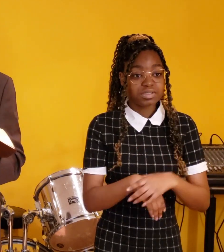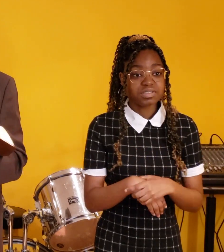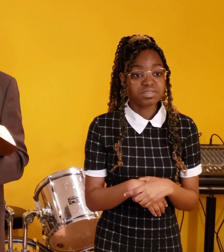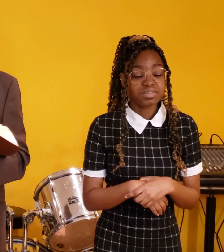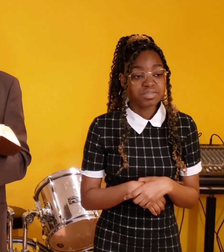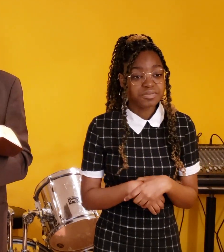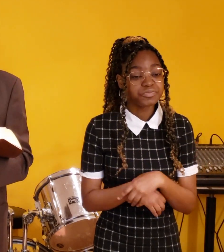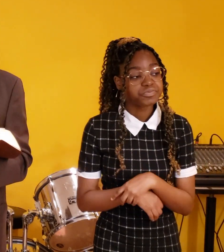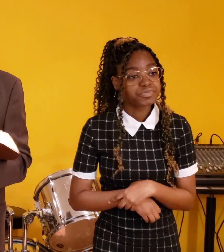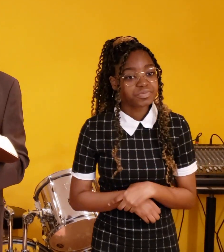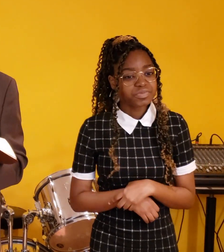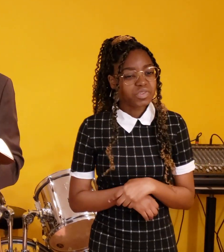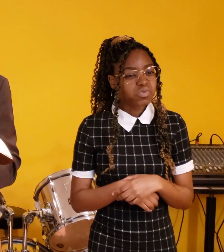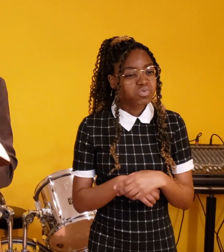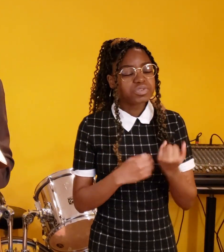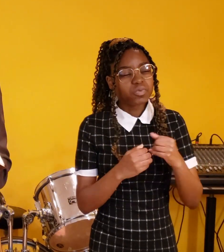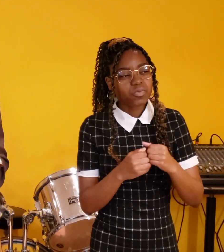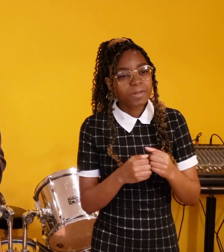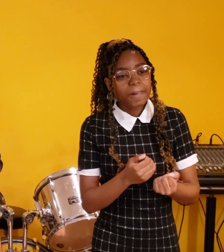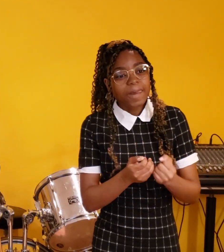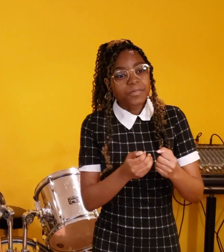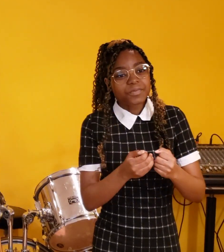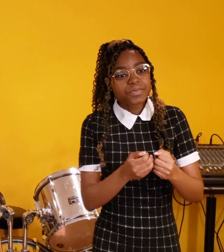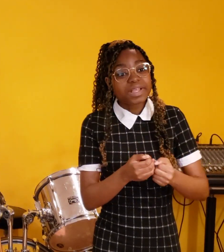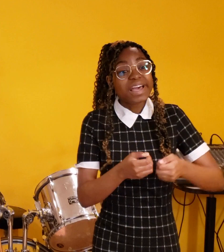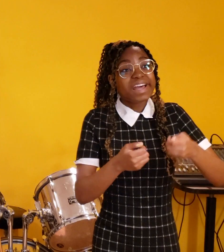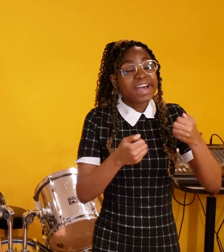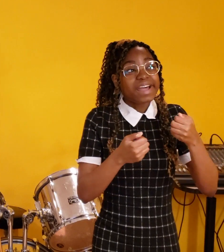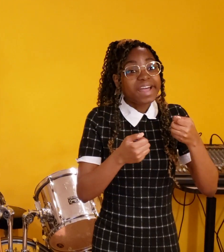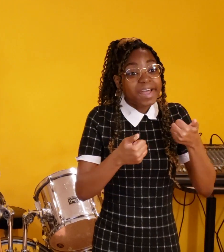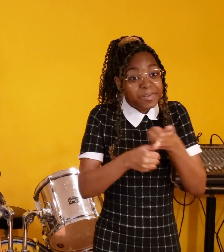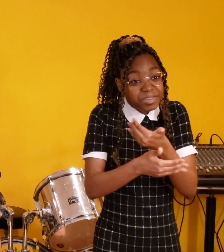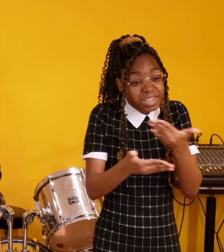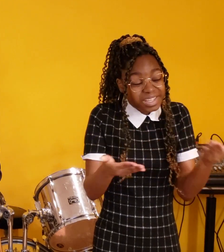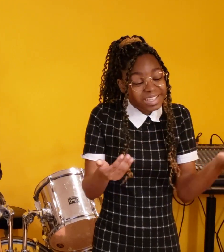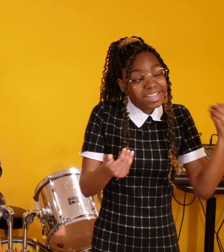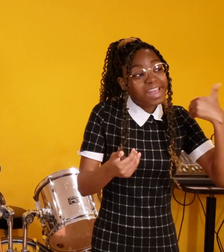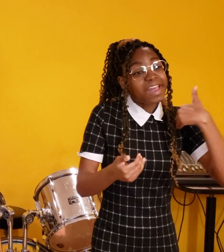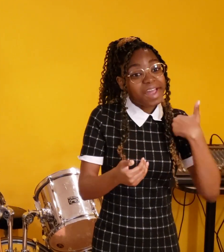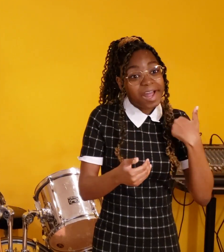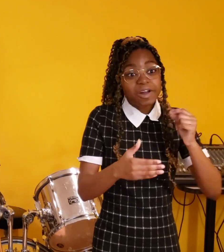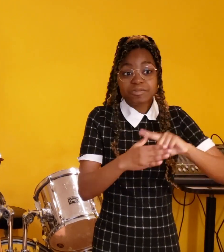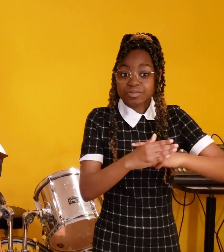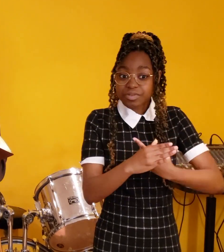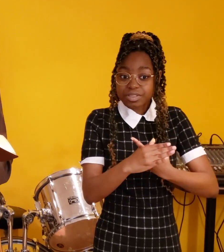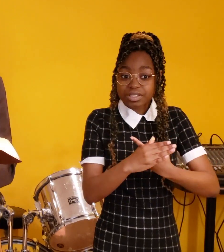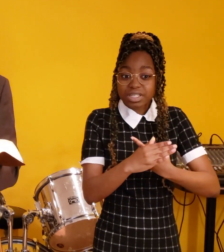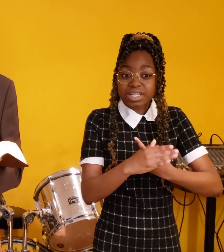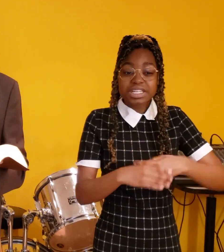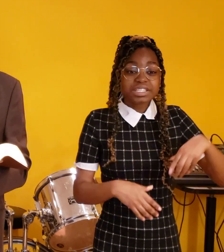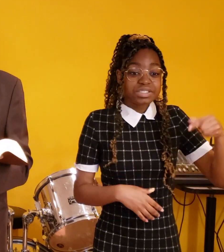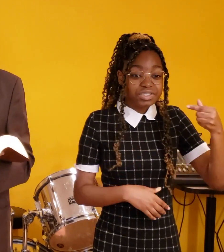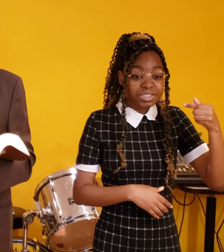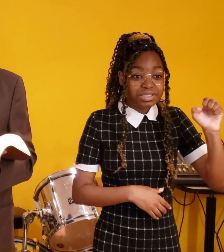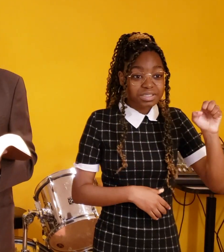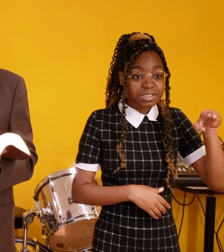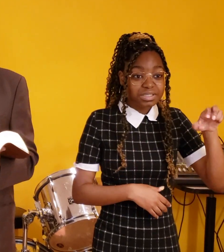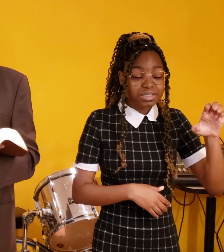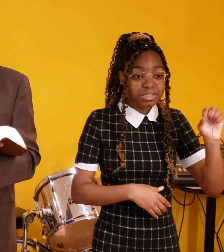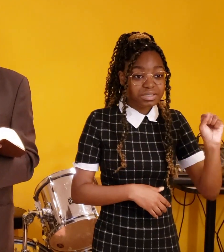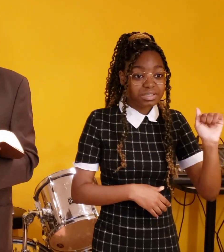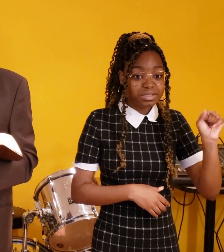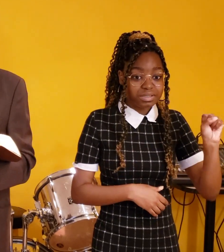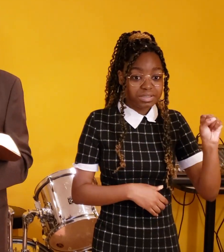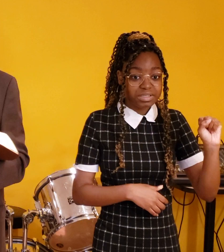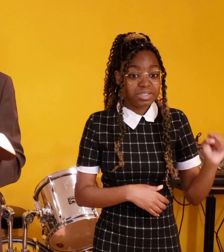Let me amend that. There was a beginning to everything, except that Genesis chapter 1 verse 1 says that